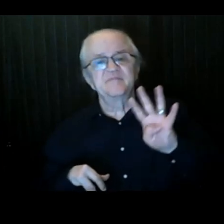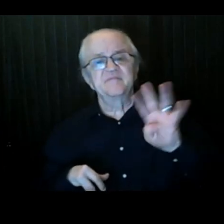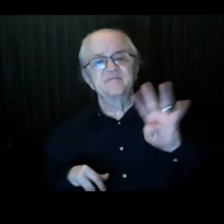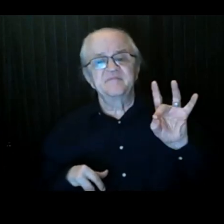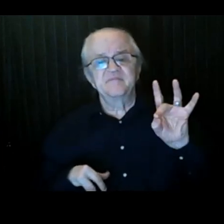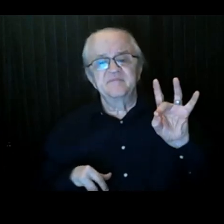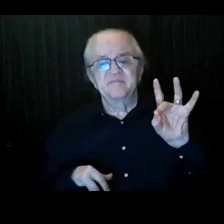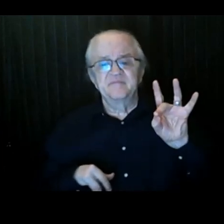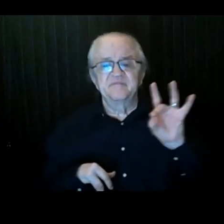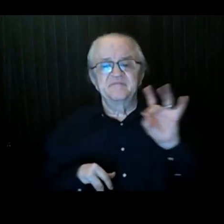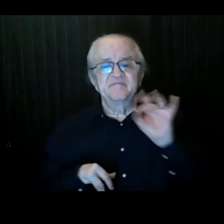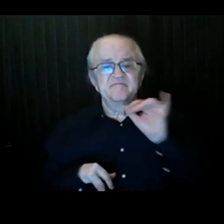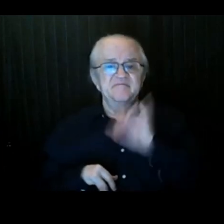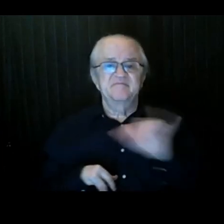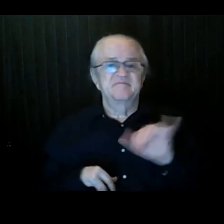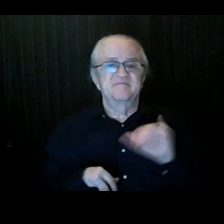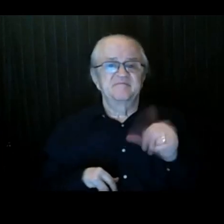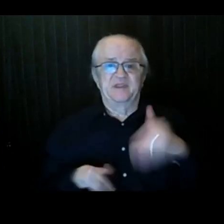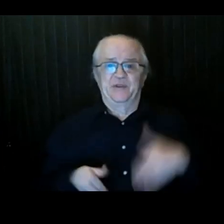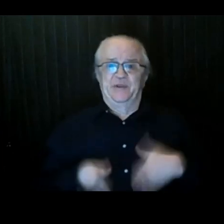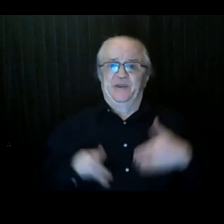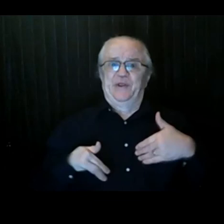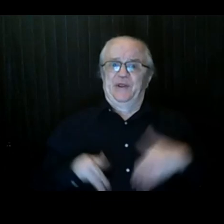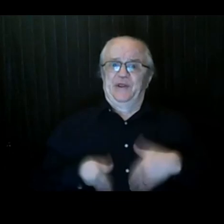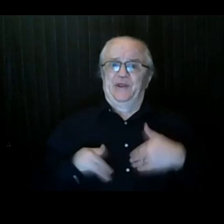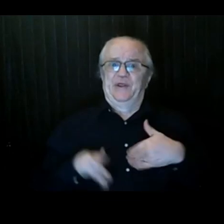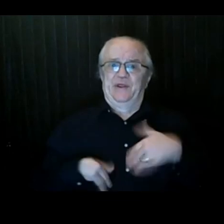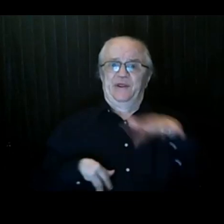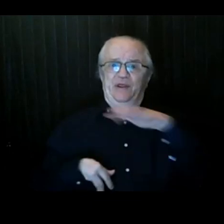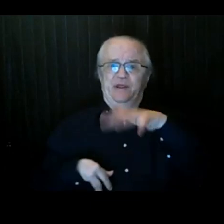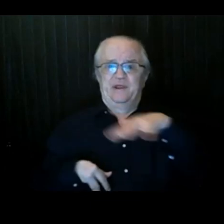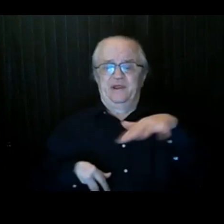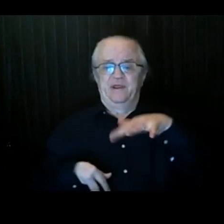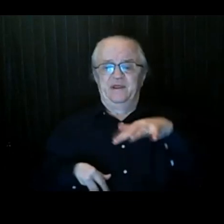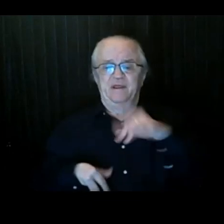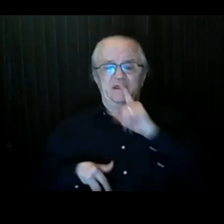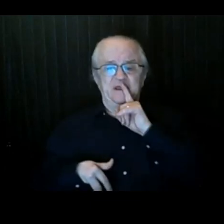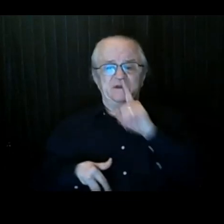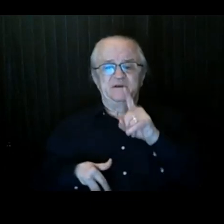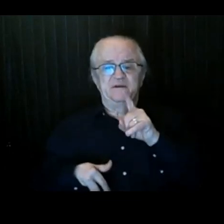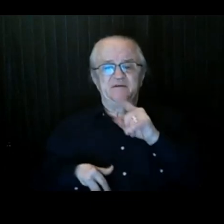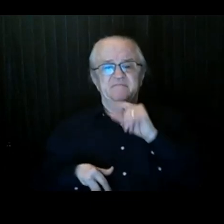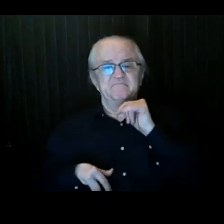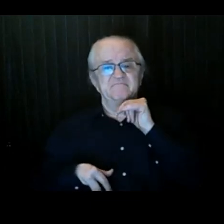I wasn't like any of the other kids that were in this space. And I sure as heck didn't think I was funny